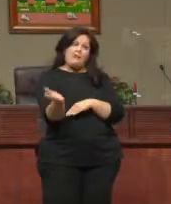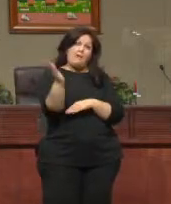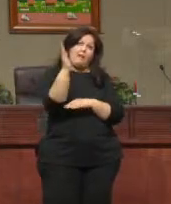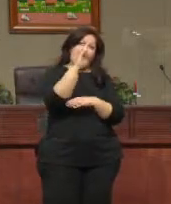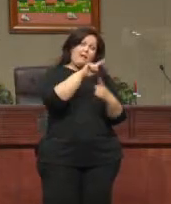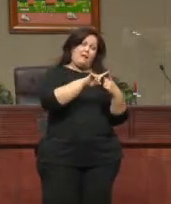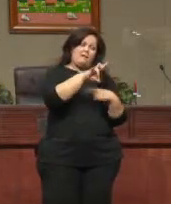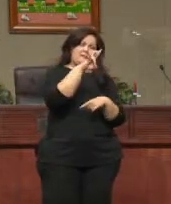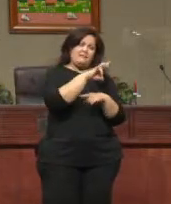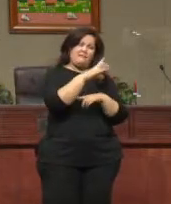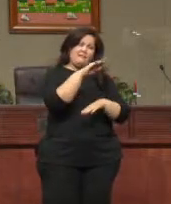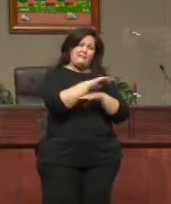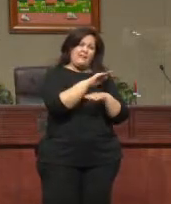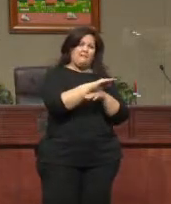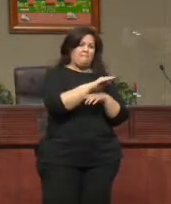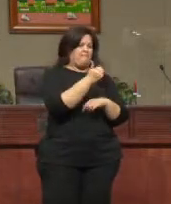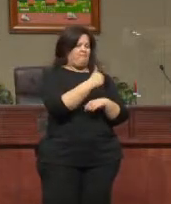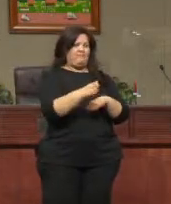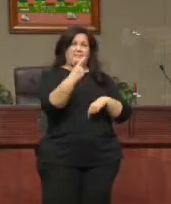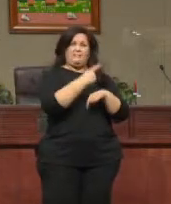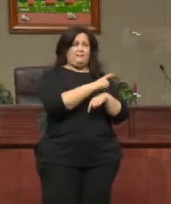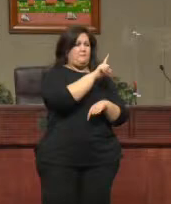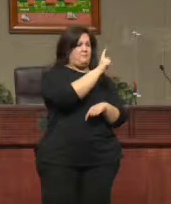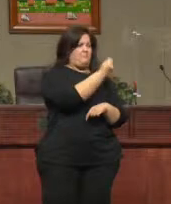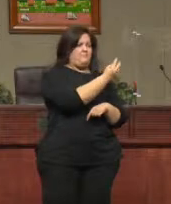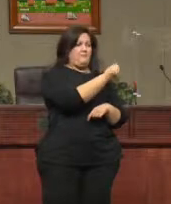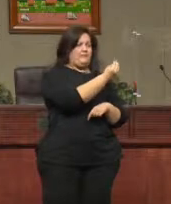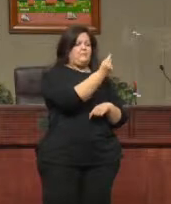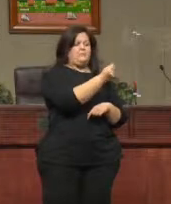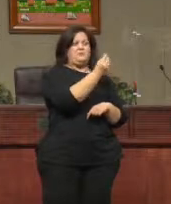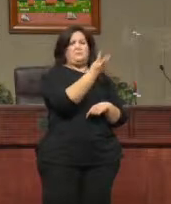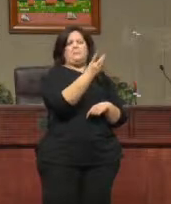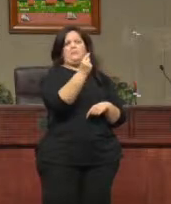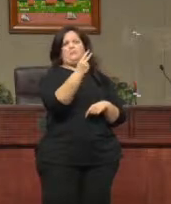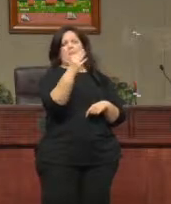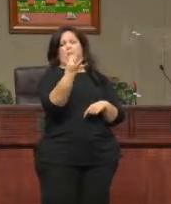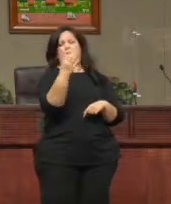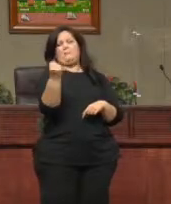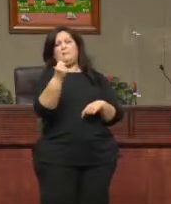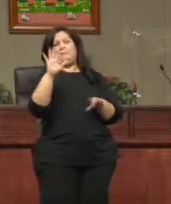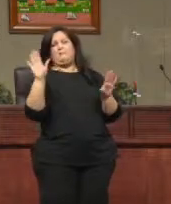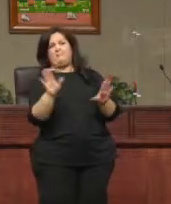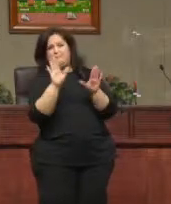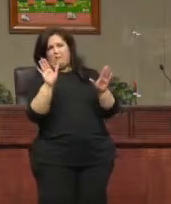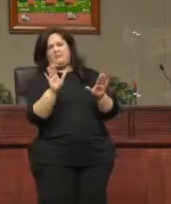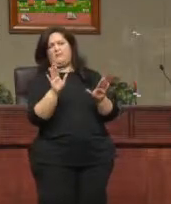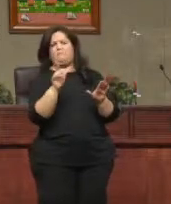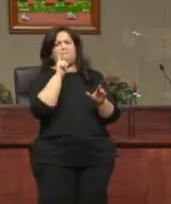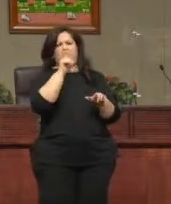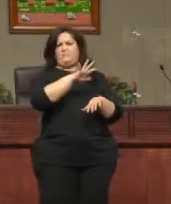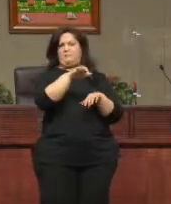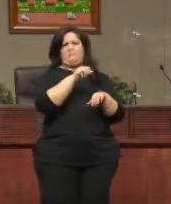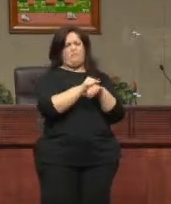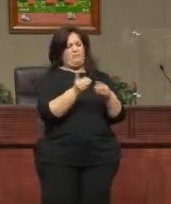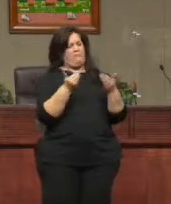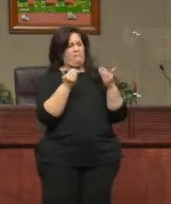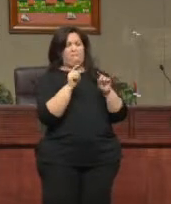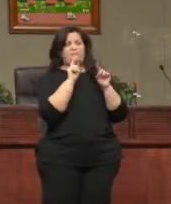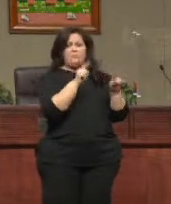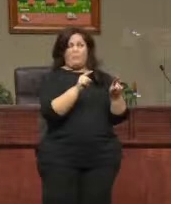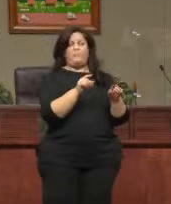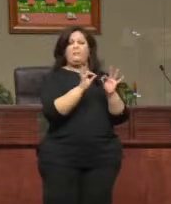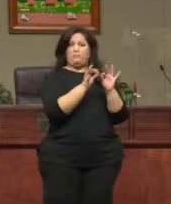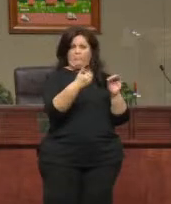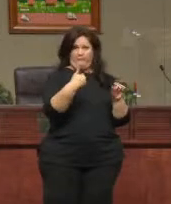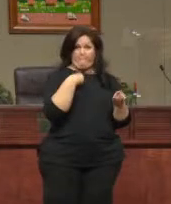7 days a week, and it is a walk-up site. Again, you can visit our website for information. There are also